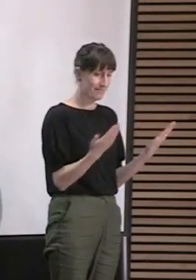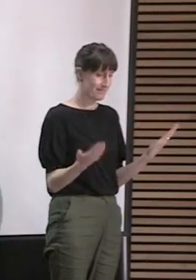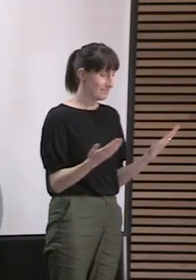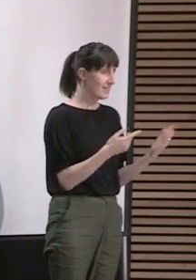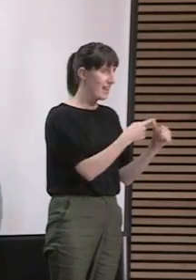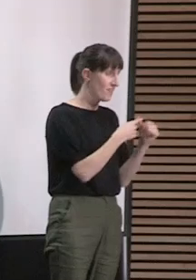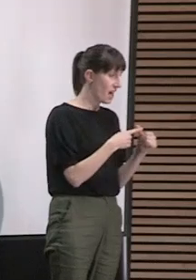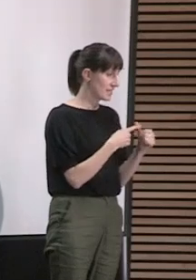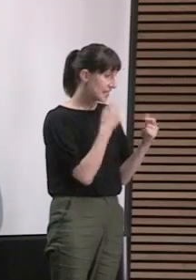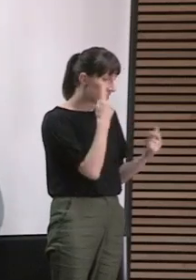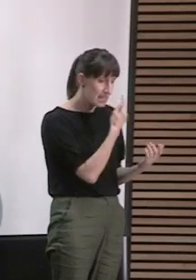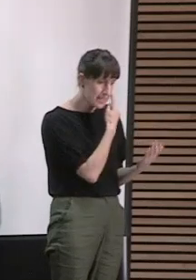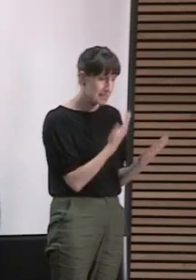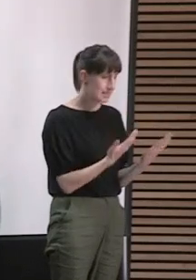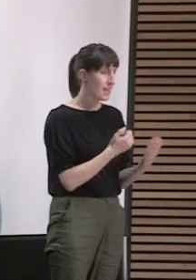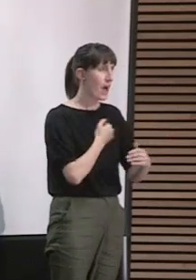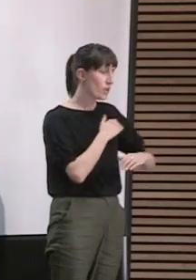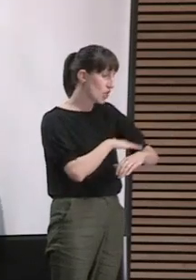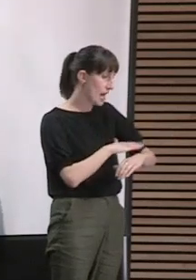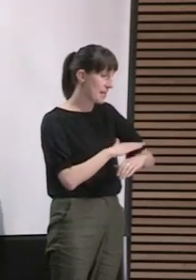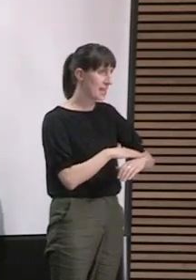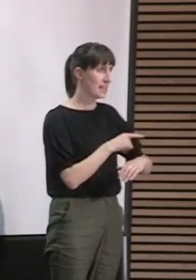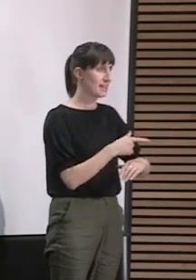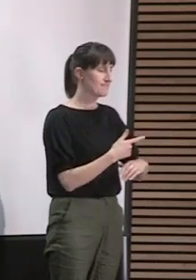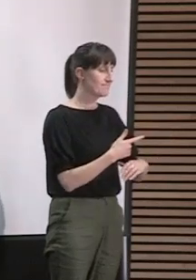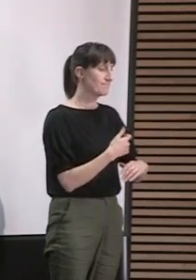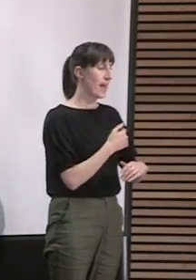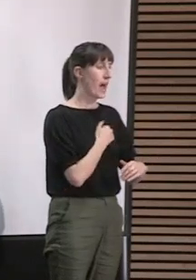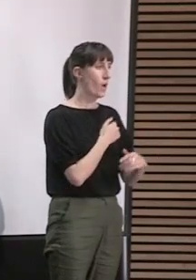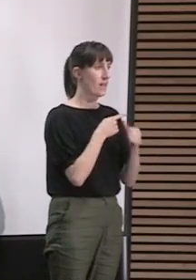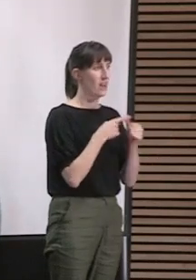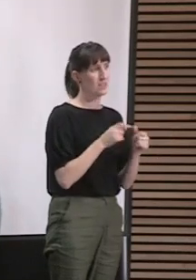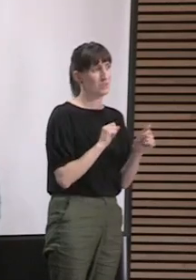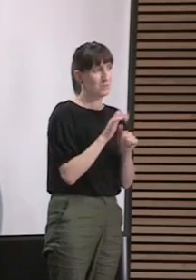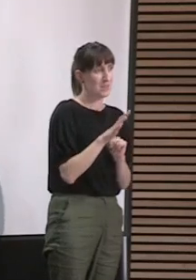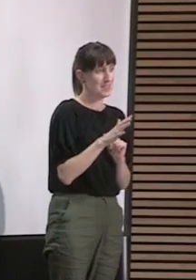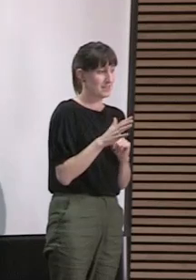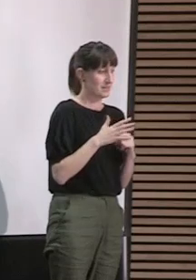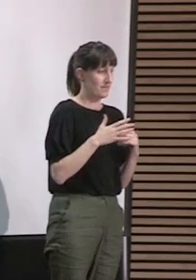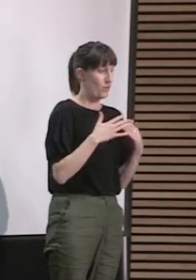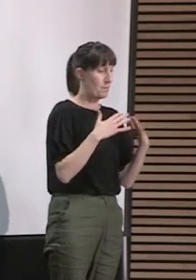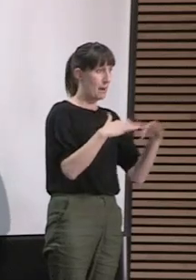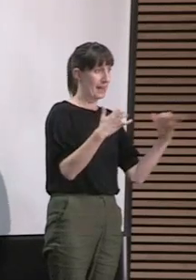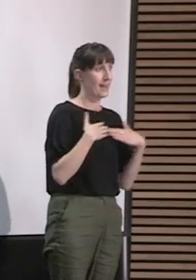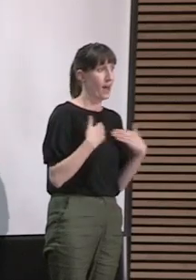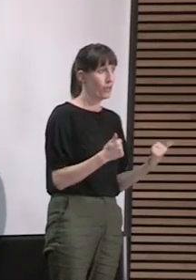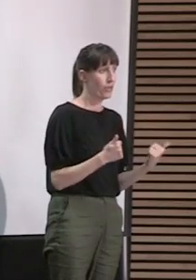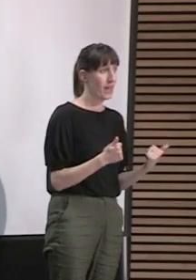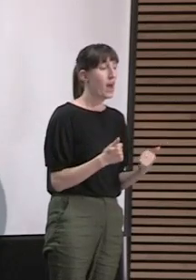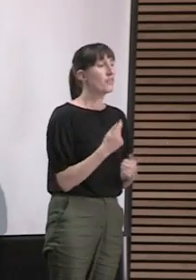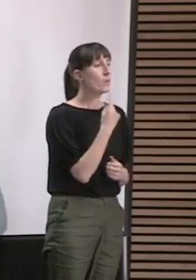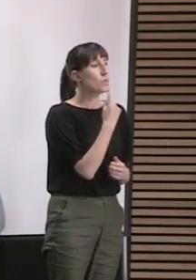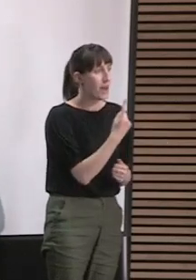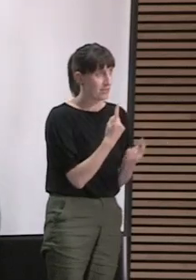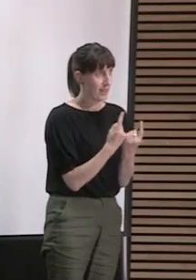we were at timing-wise, that was our best public health advice, and that was my advice was one of the things that Cabinet took into